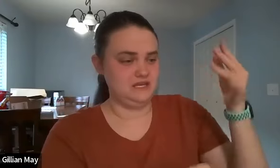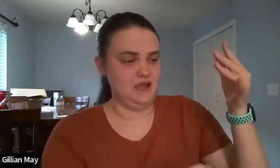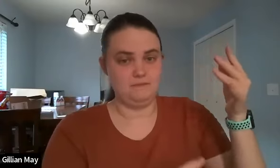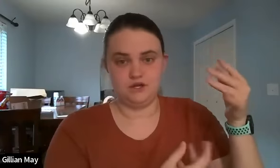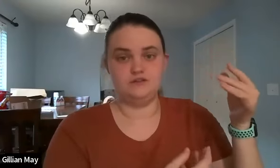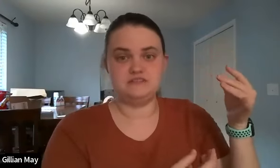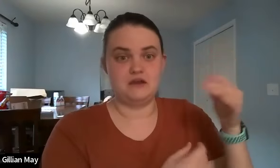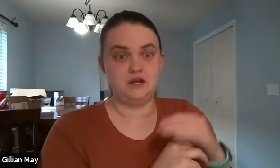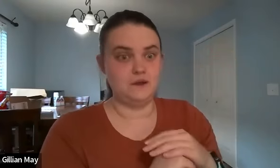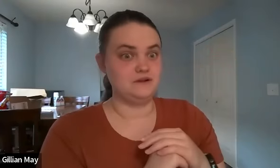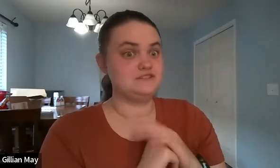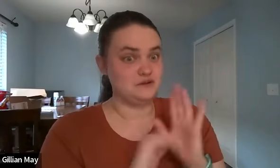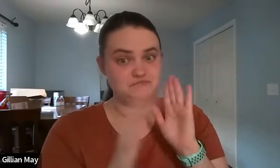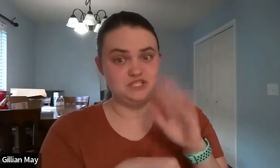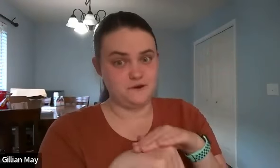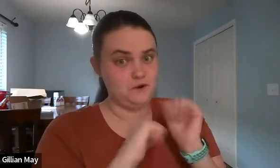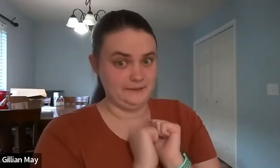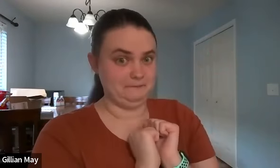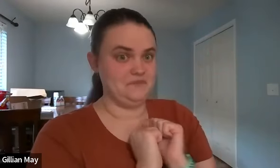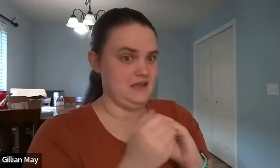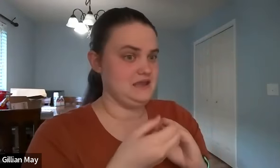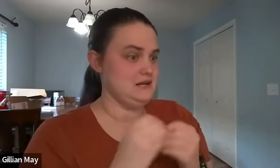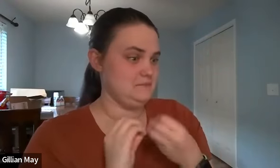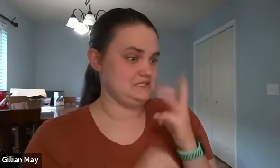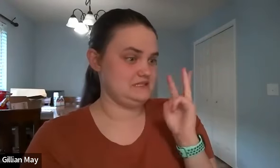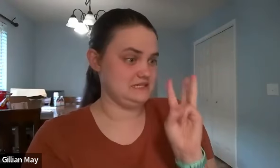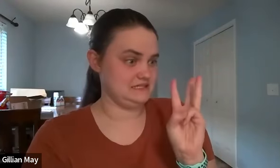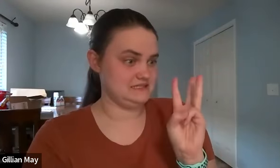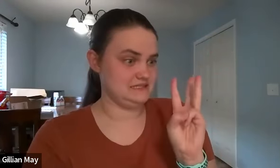many. I'm going to lose count. I know I will. So just fair warning. Okay. Number six.